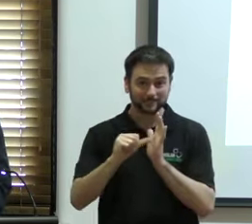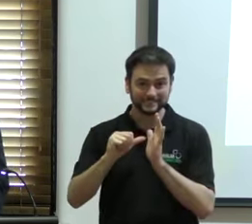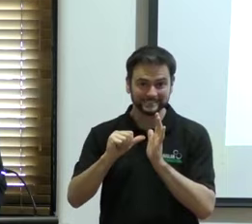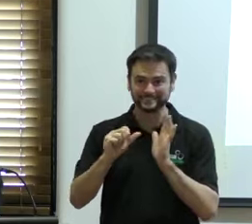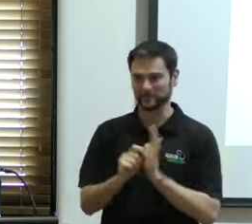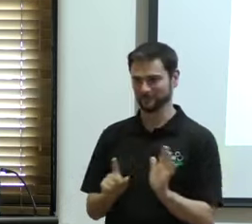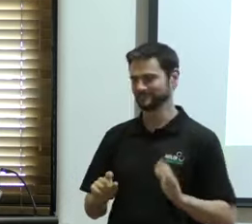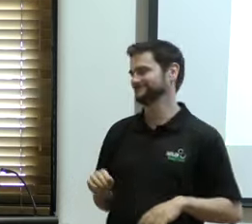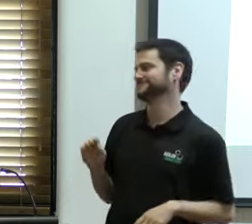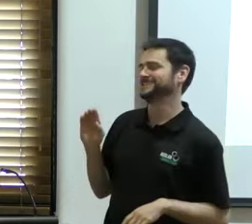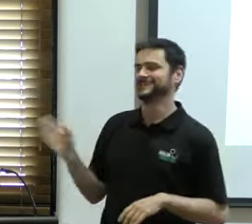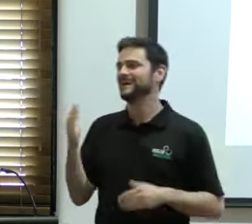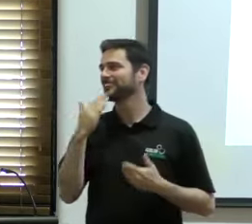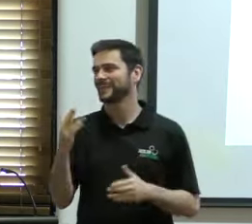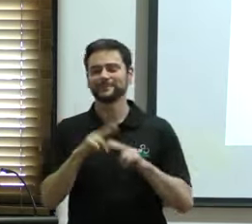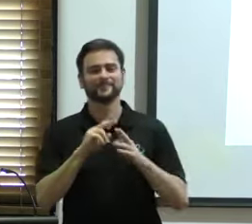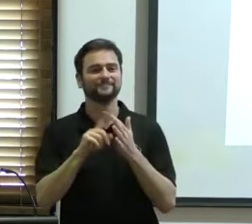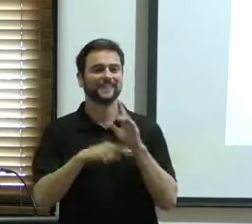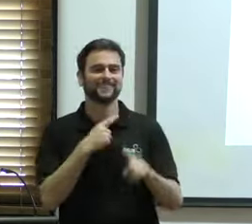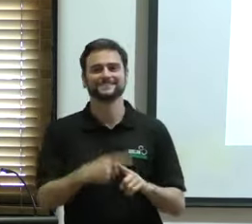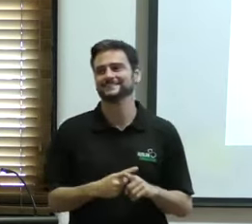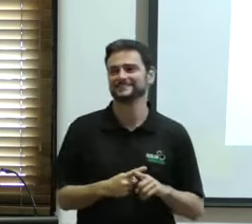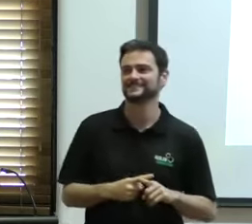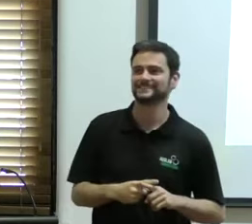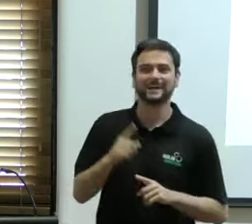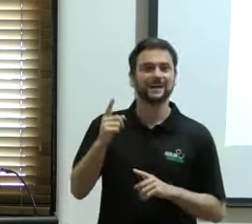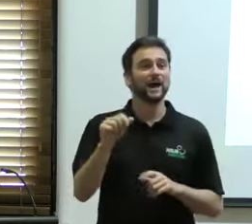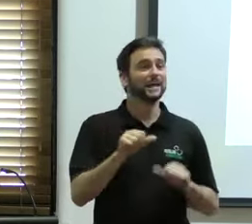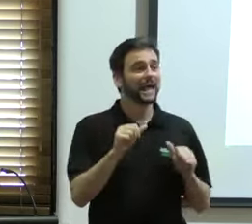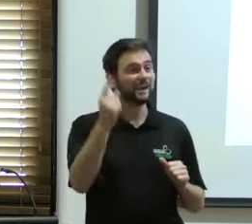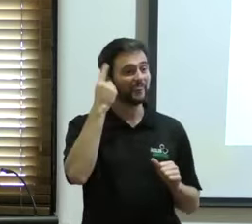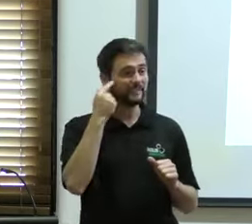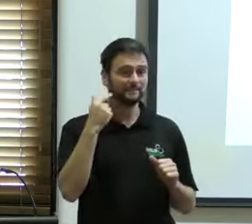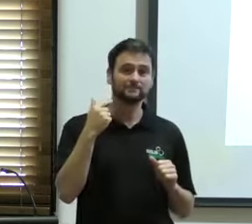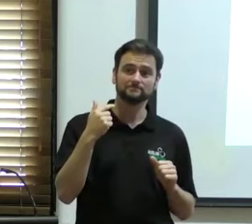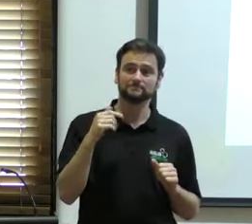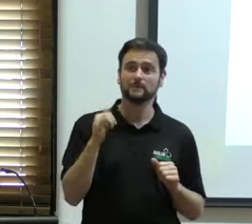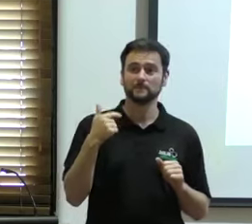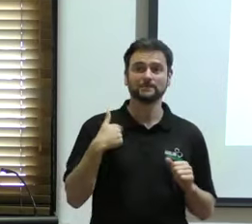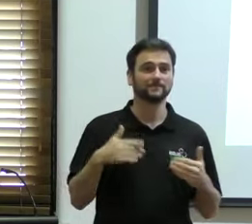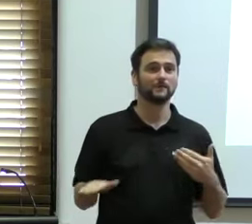Thanks. I think we'll close up today.